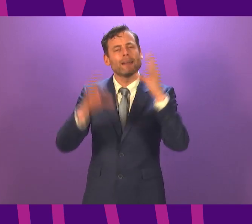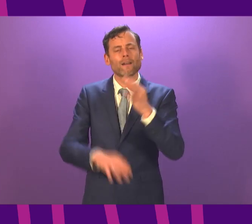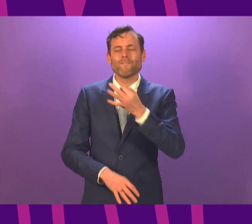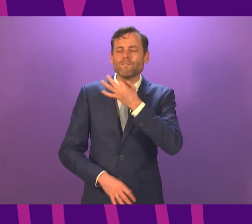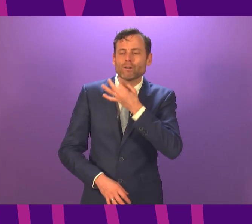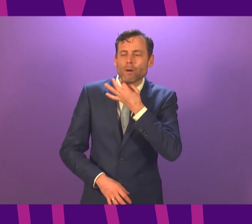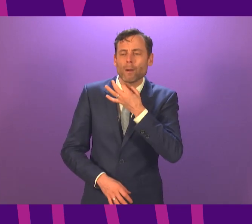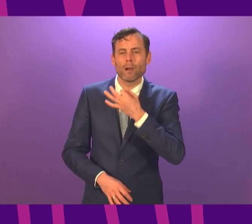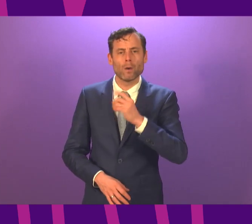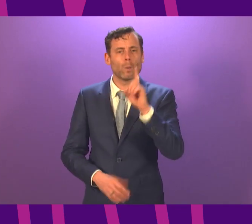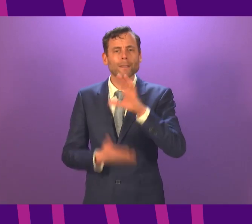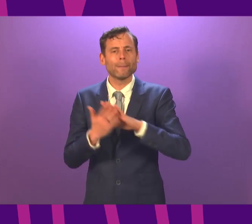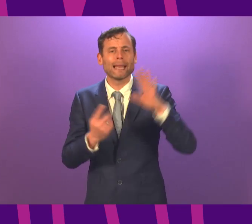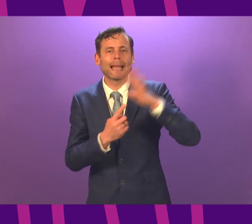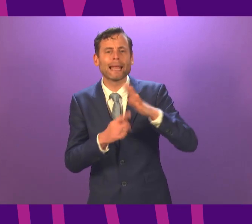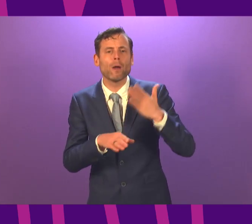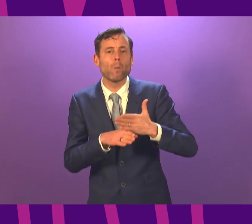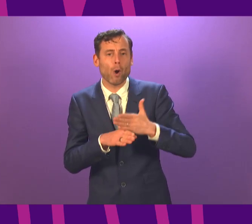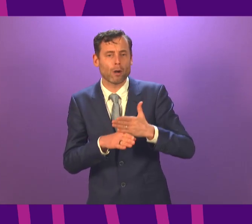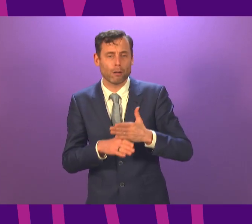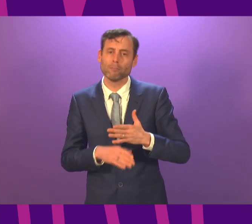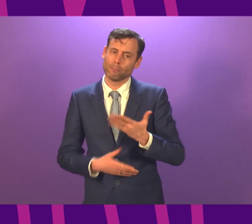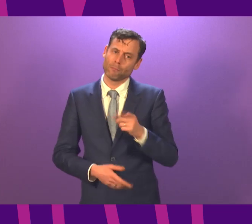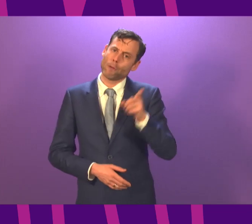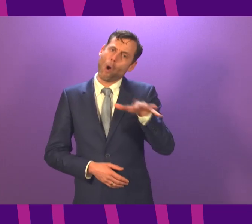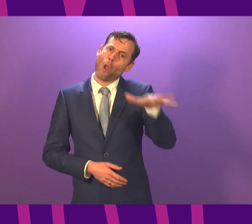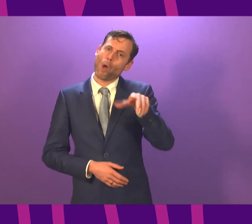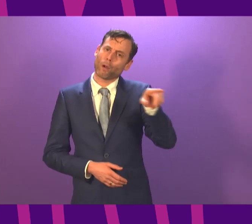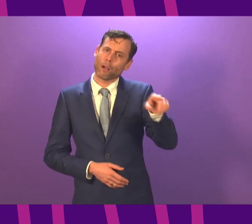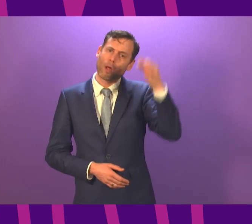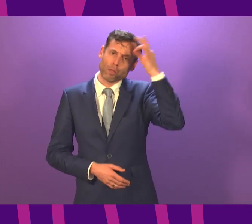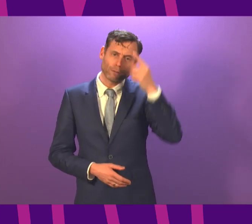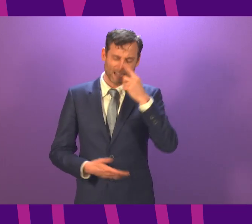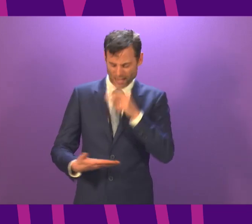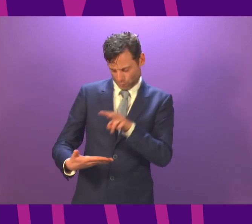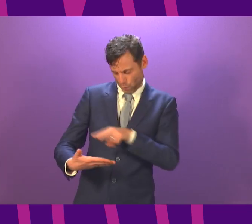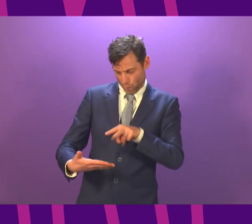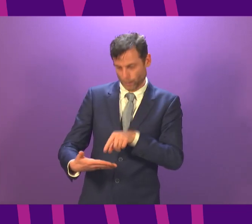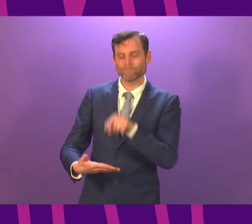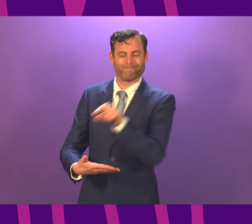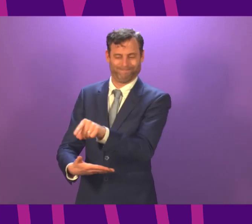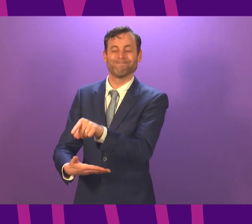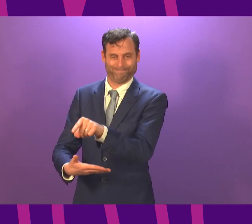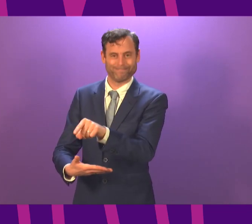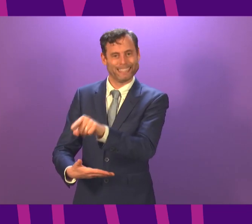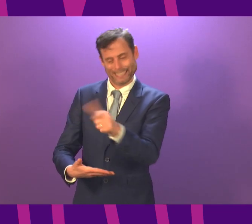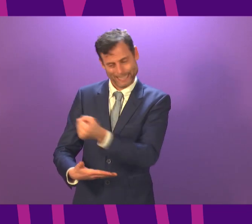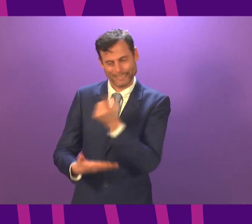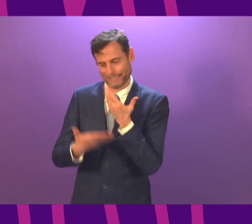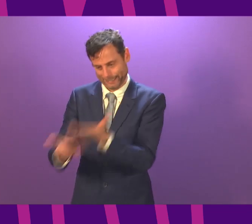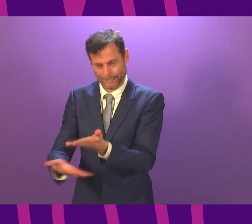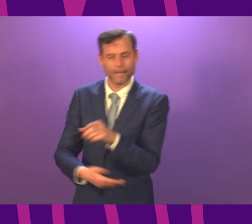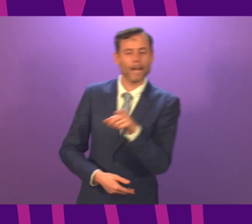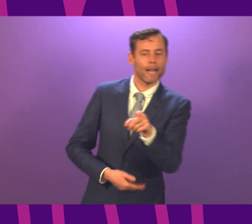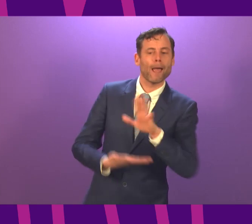workers, children, and that helps them ensure that that can be done. And within the support that has been made available to schools and then